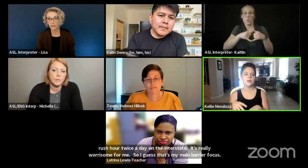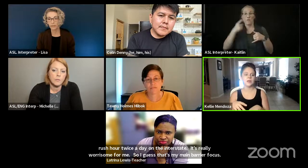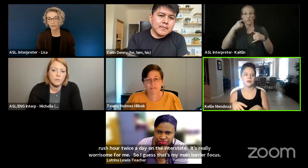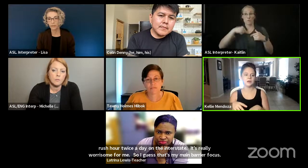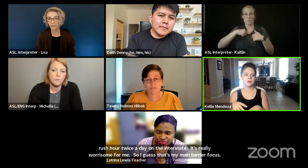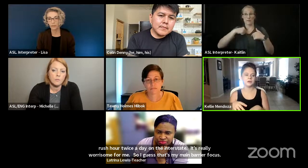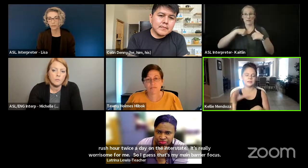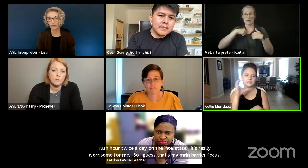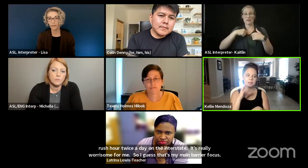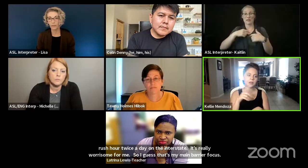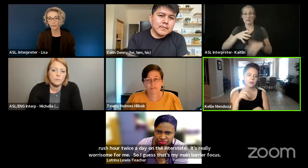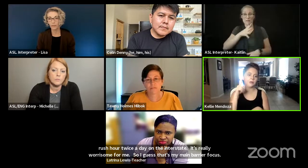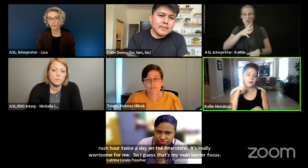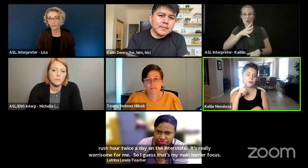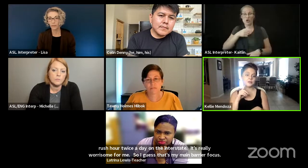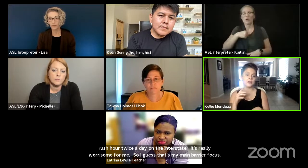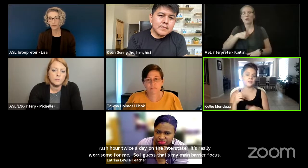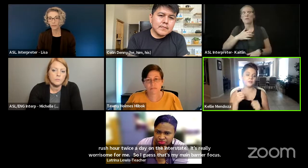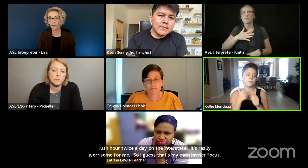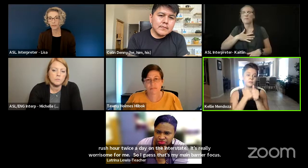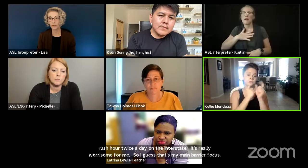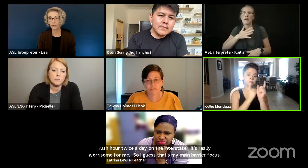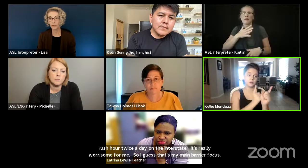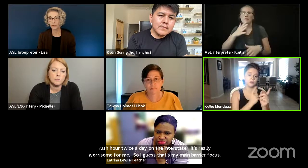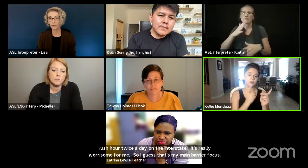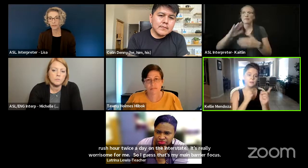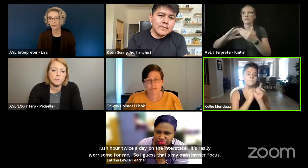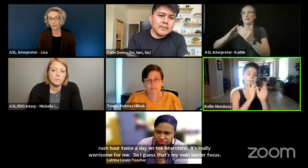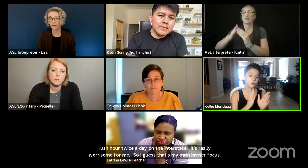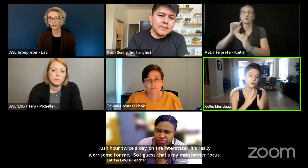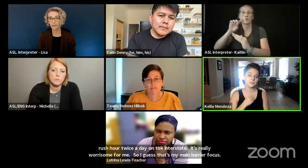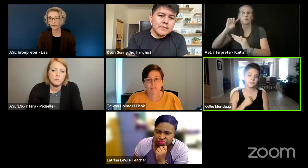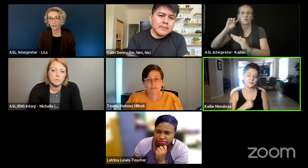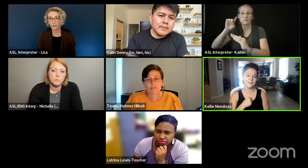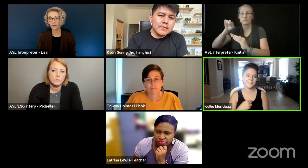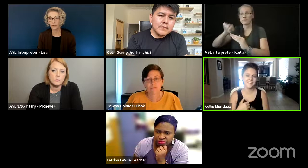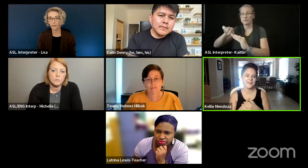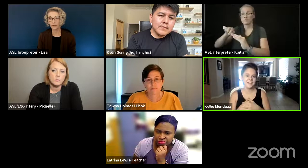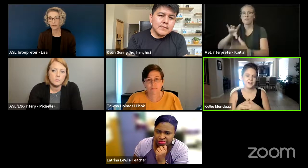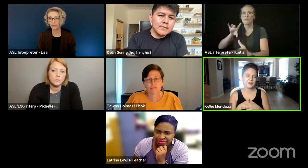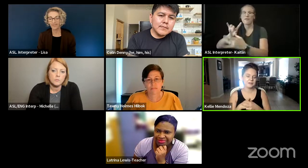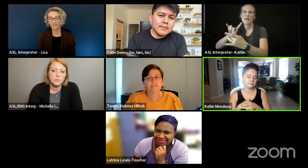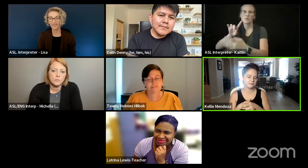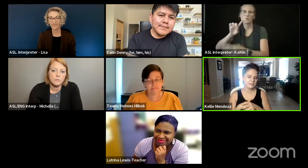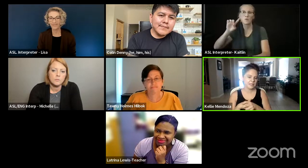community and seeking out our deaf mentor,